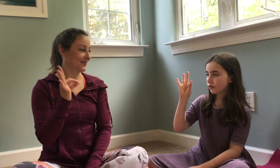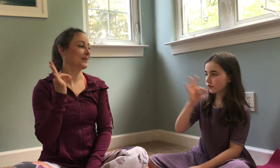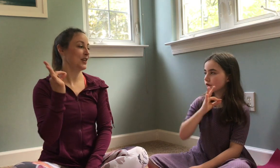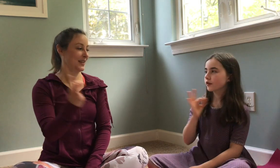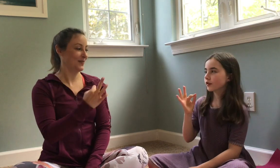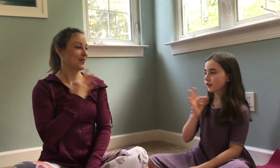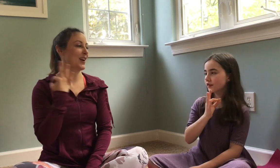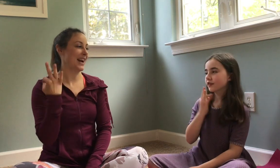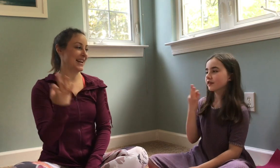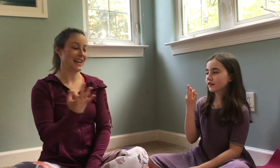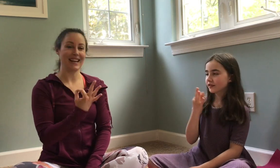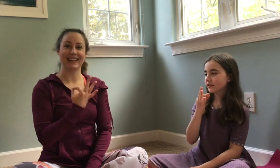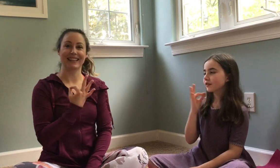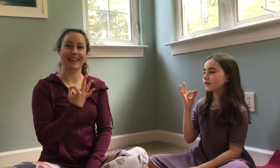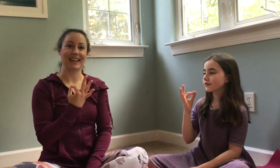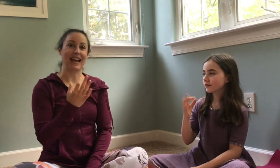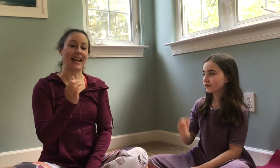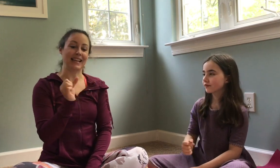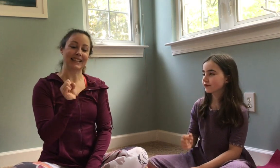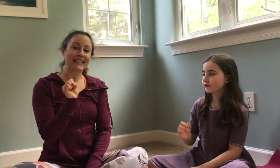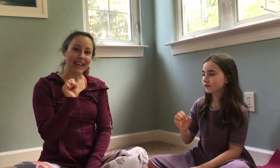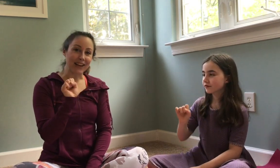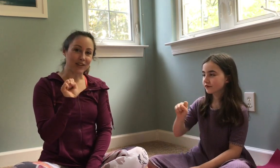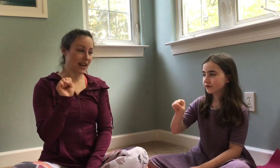Good. Friday. Saturday.